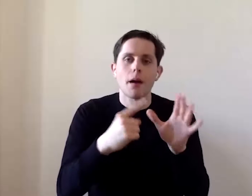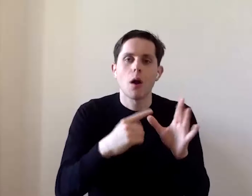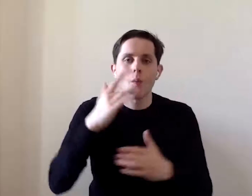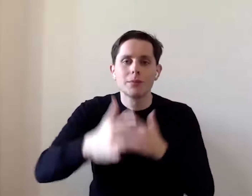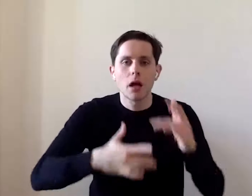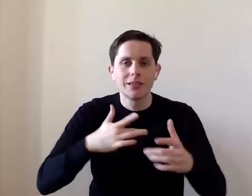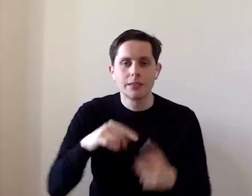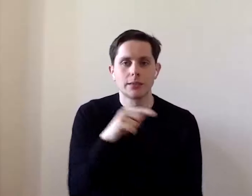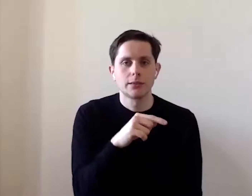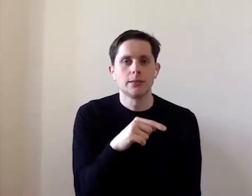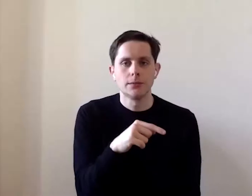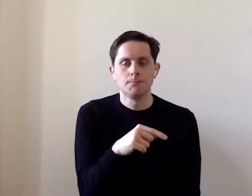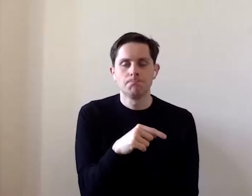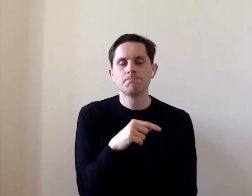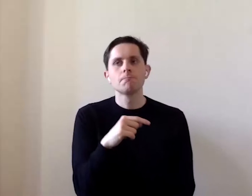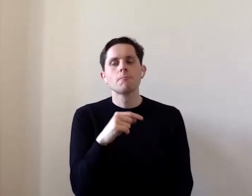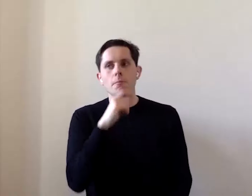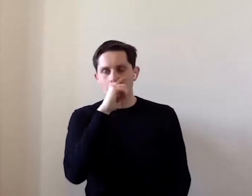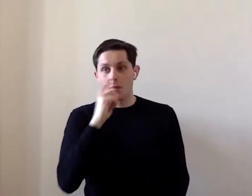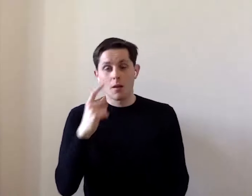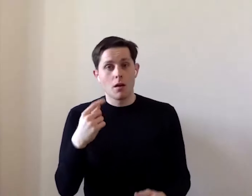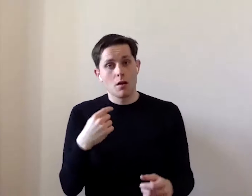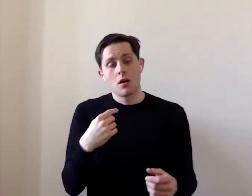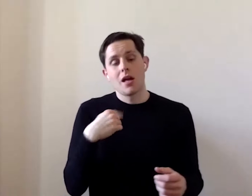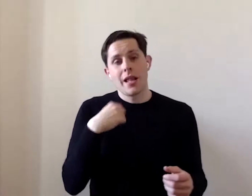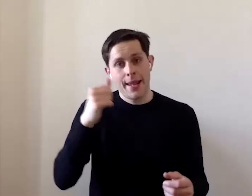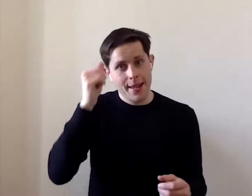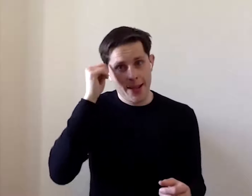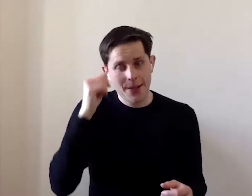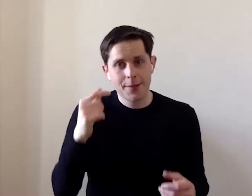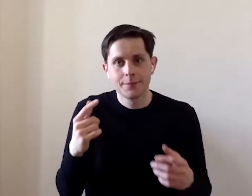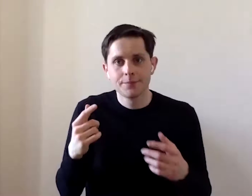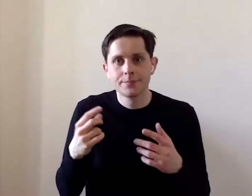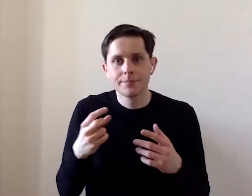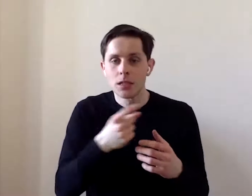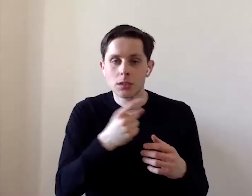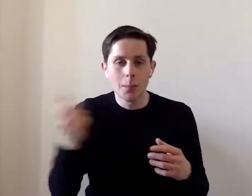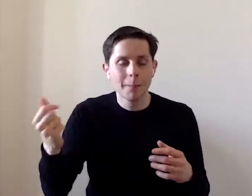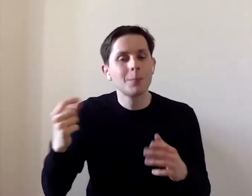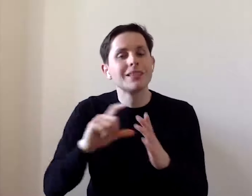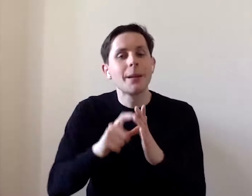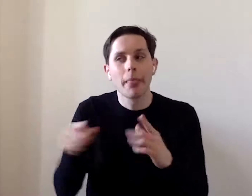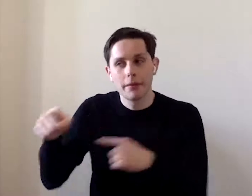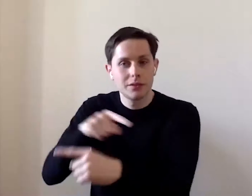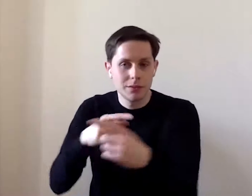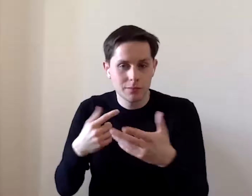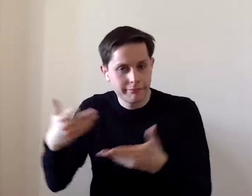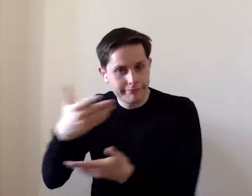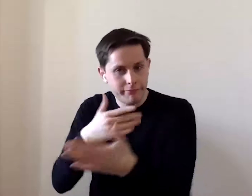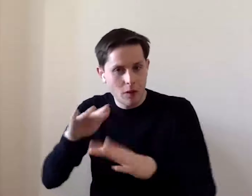And I think the RIBA website is a really key example of that. I've spoken to a few other disabled people